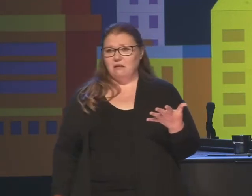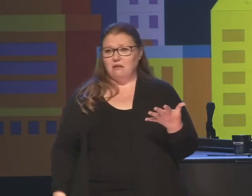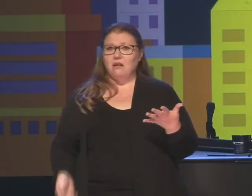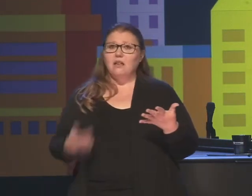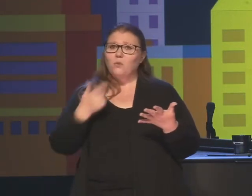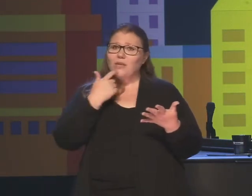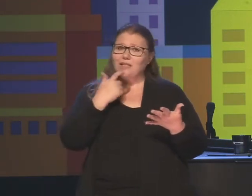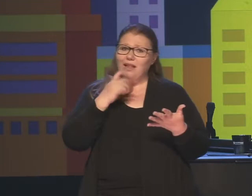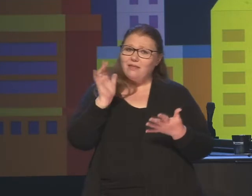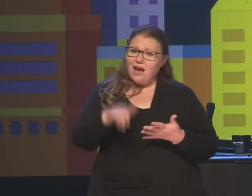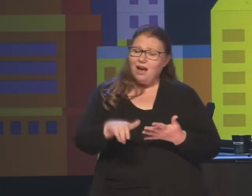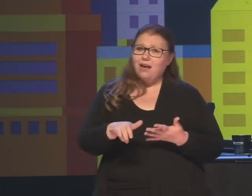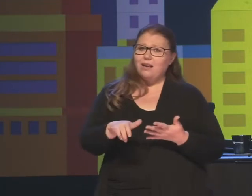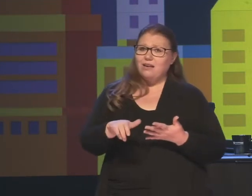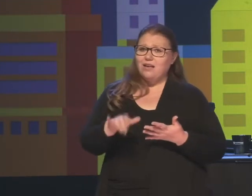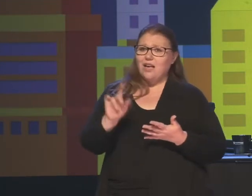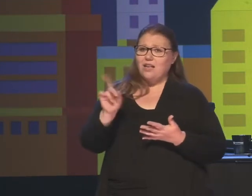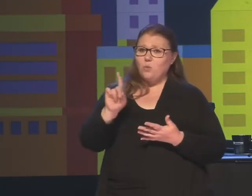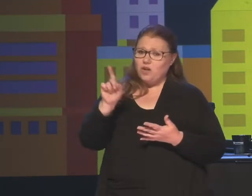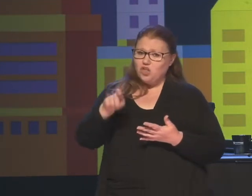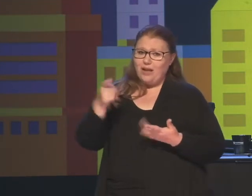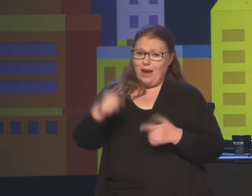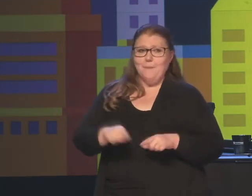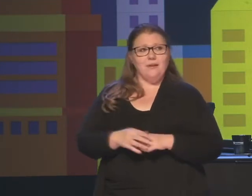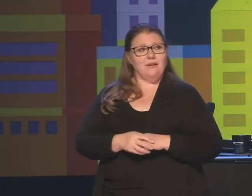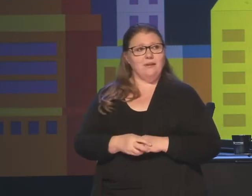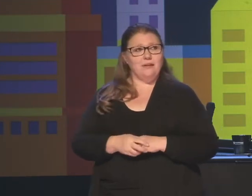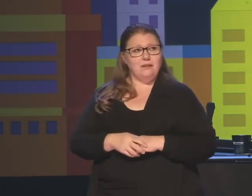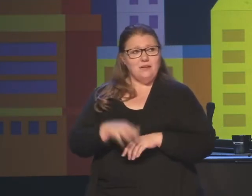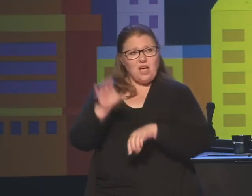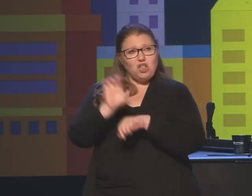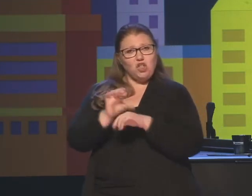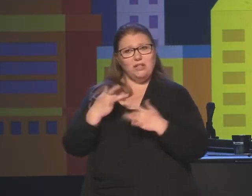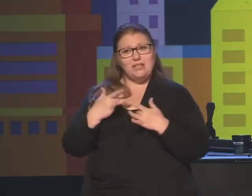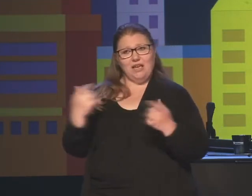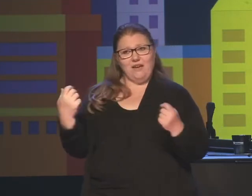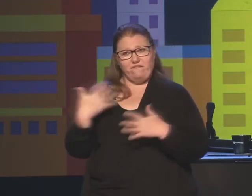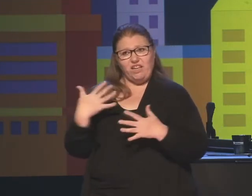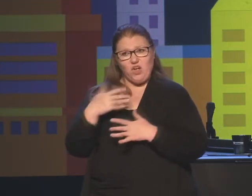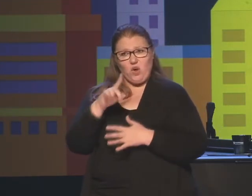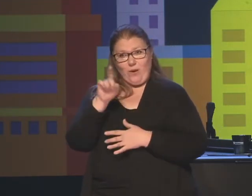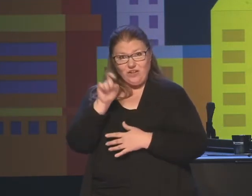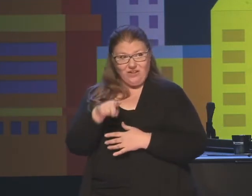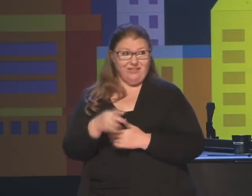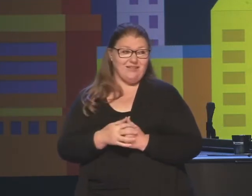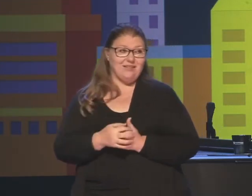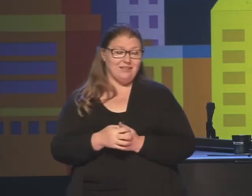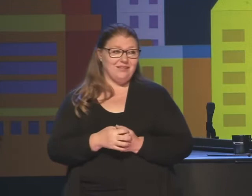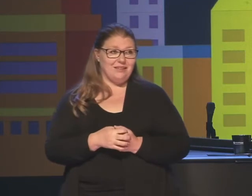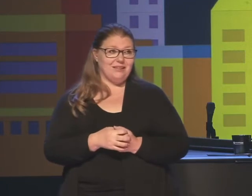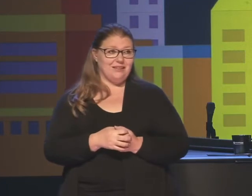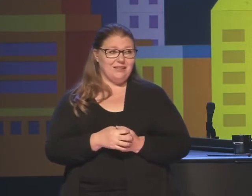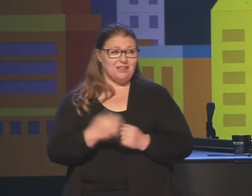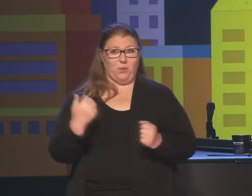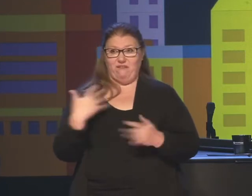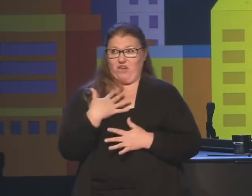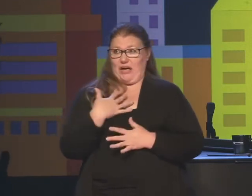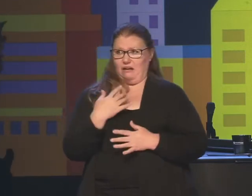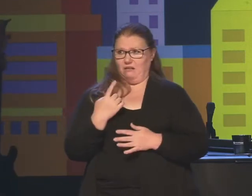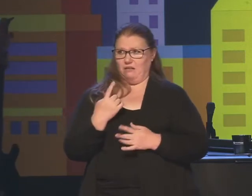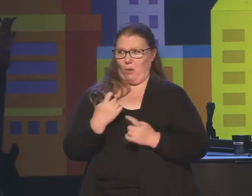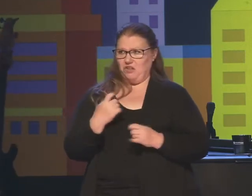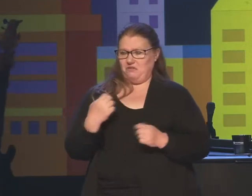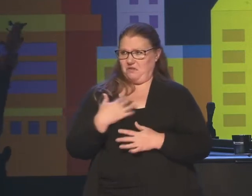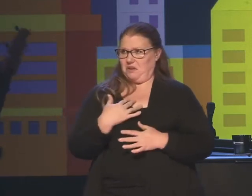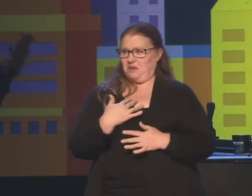say, this is where it should happen. Churches tend to fear questions, right? We get afraid of them, but we want